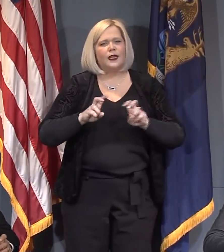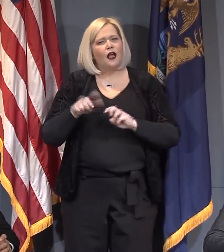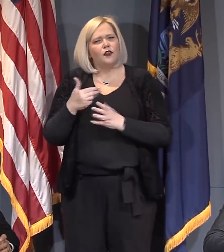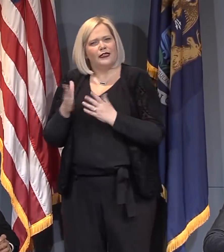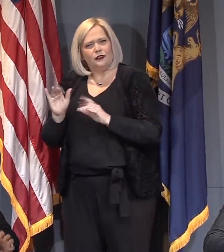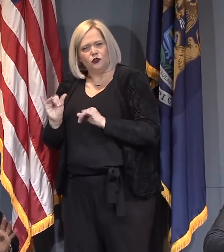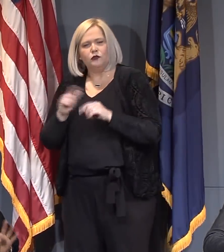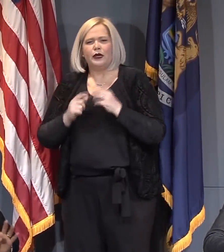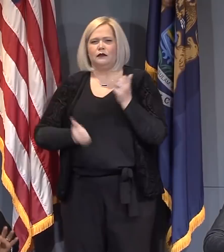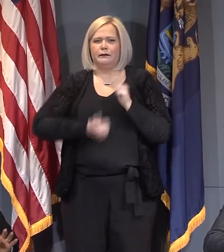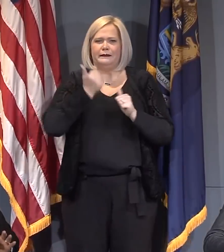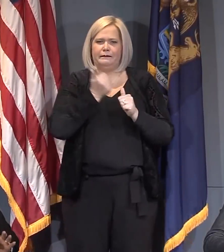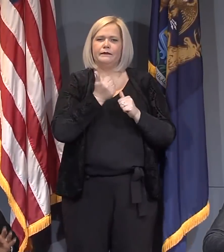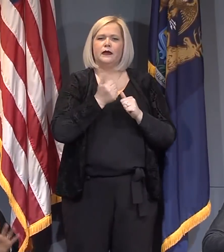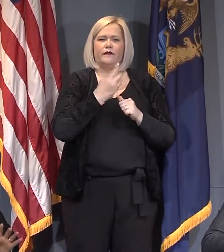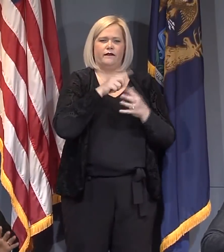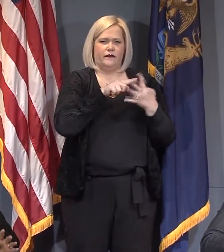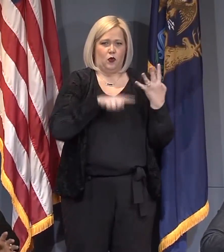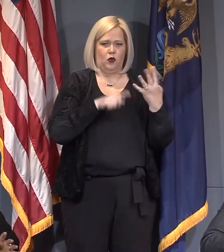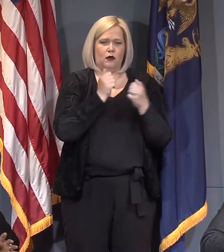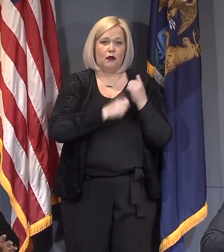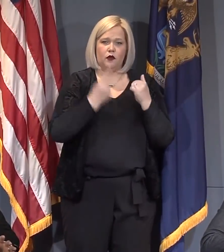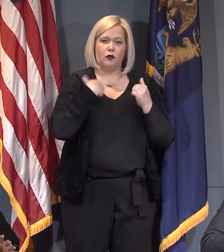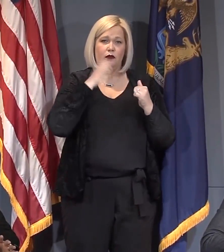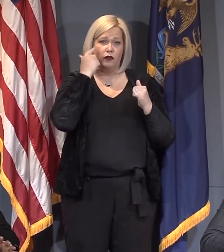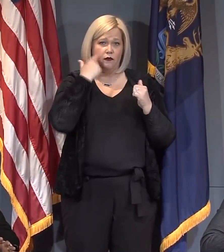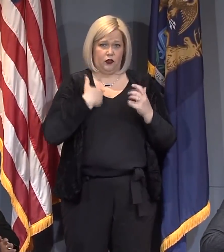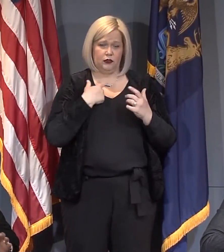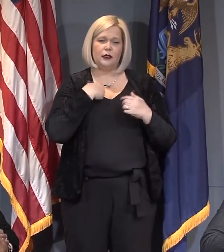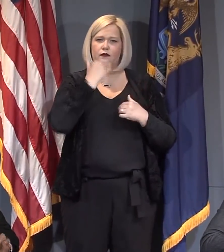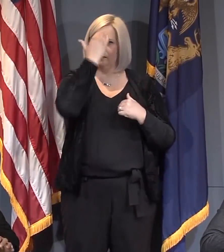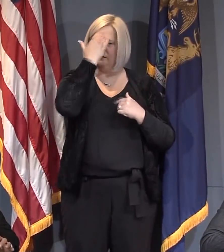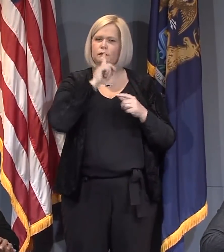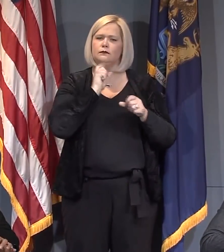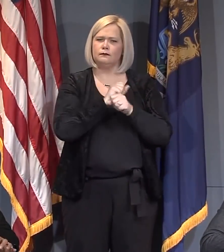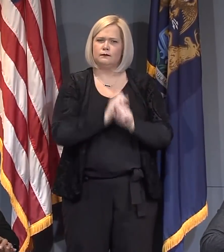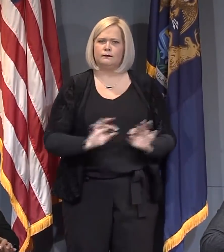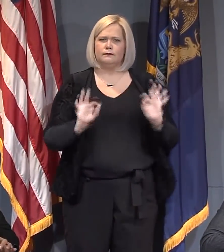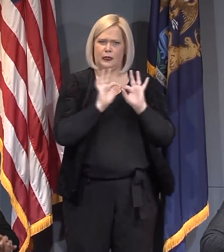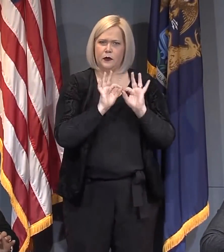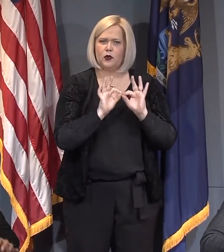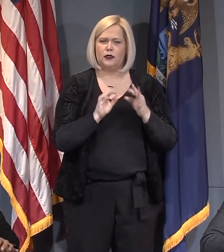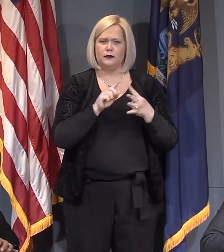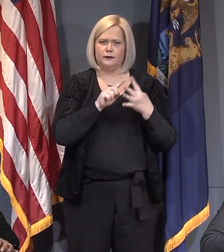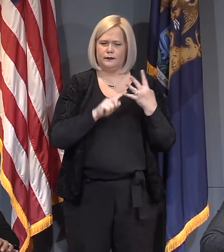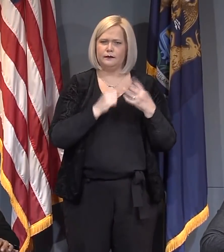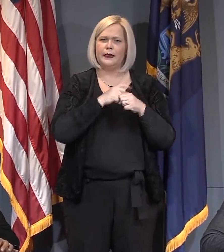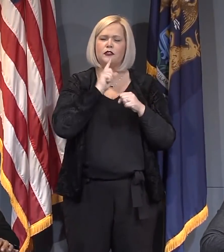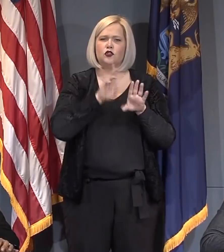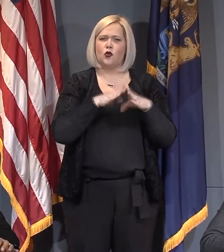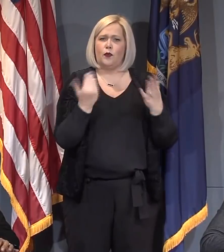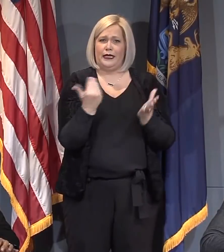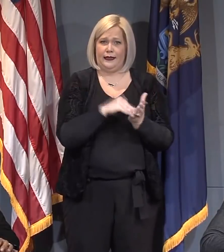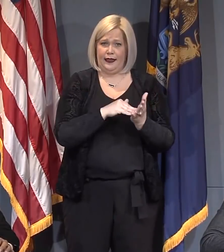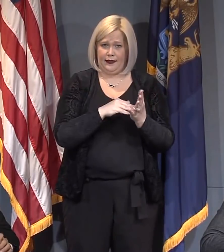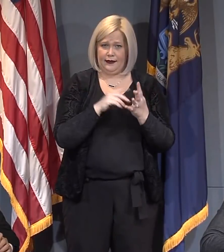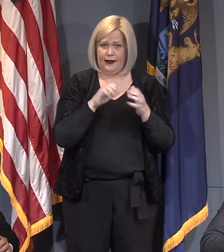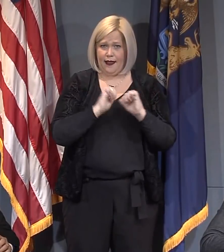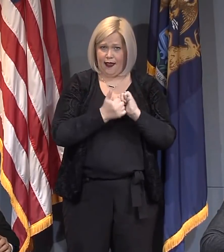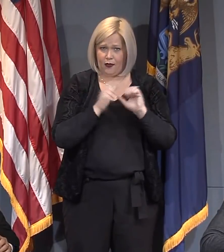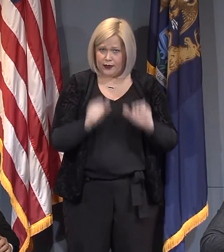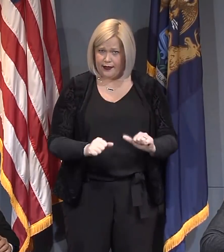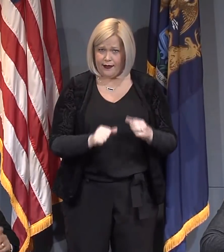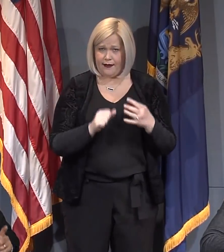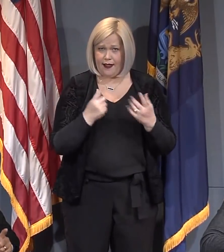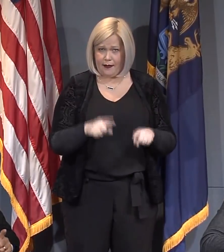be developing, but there are 4 that every one of us governors has acknowledged really important to safely re-engaging sectors of our